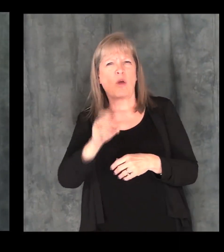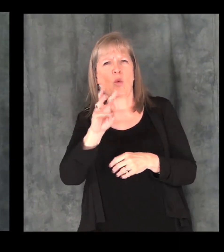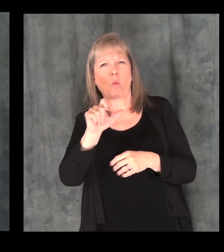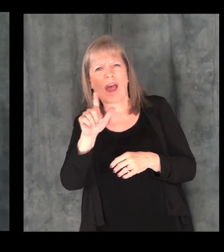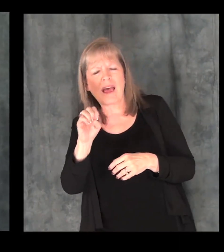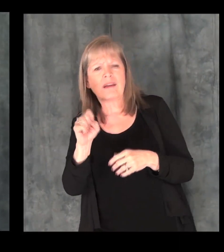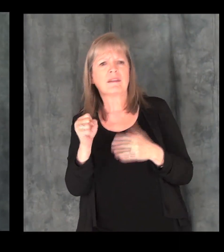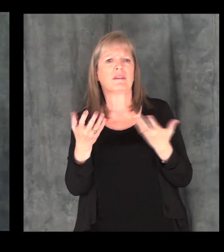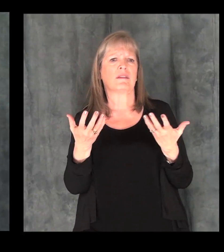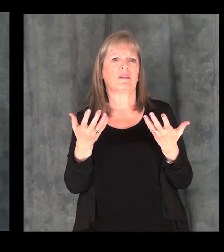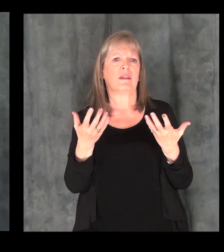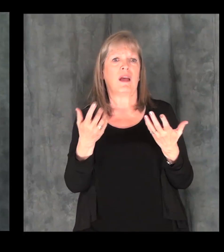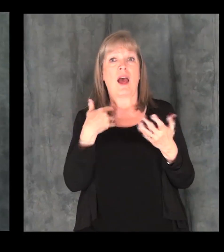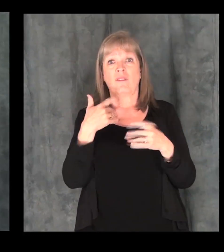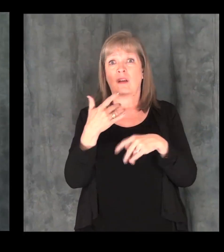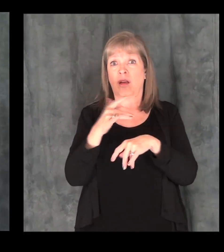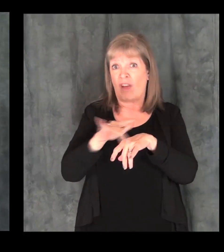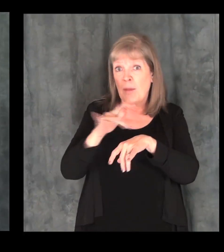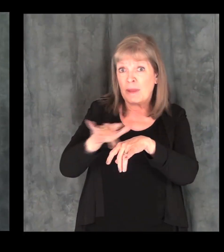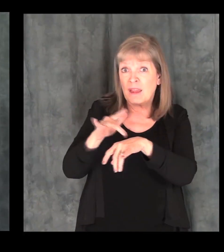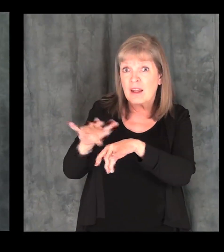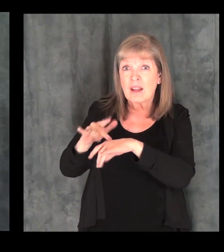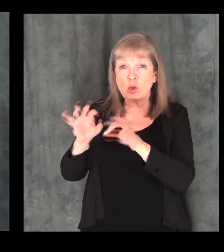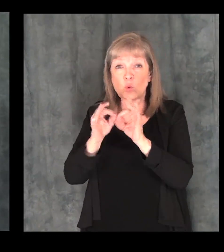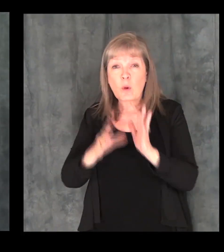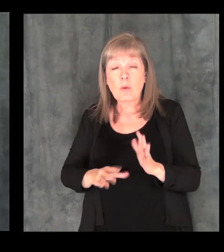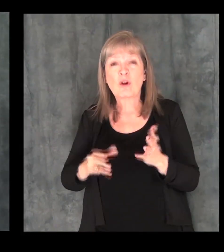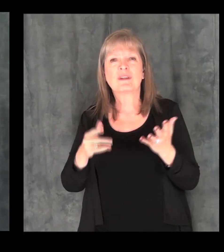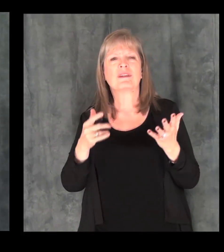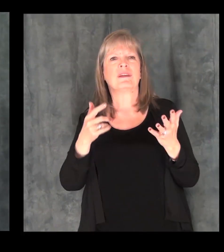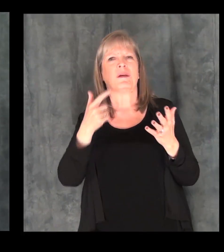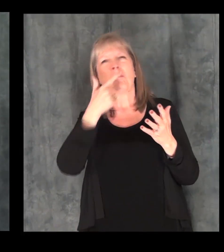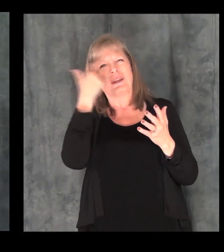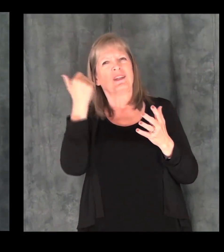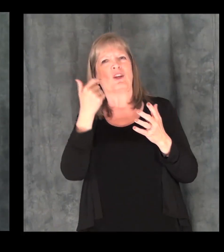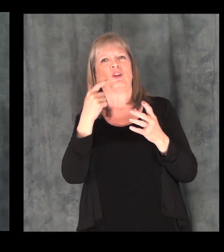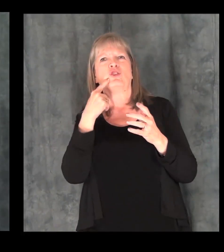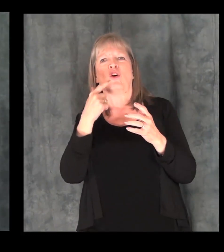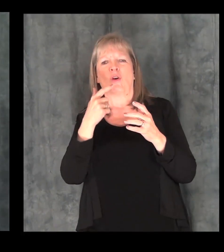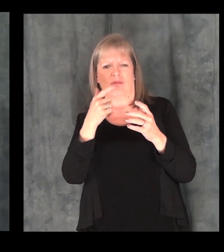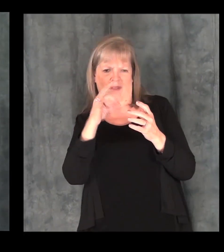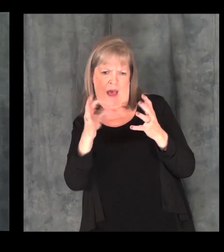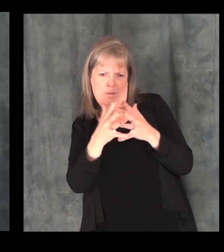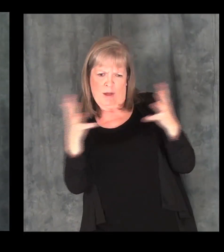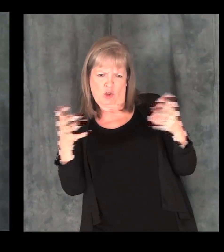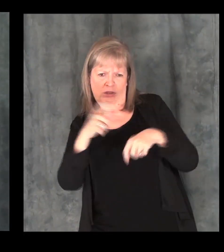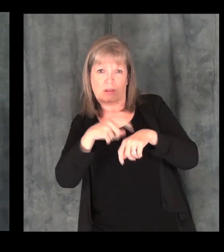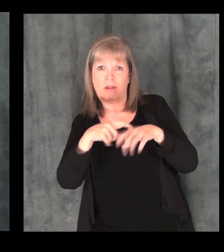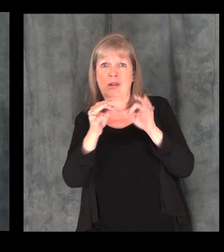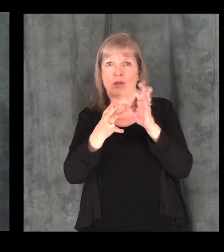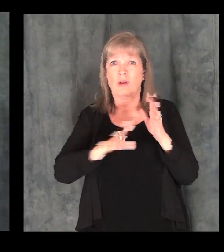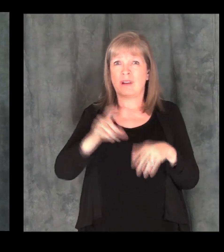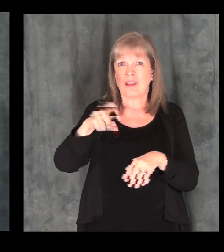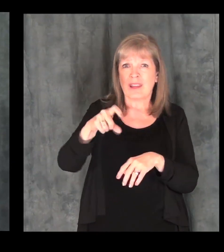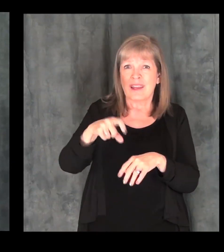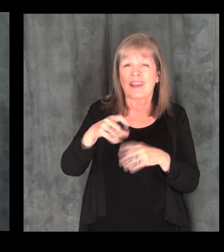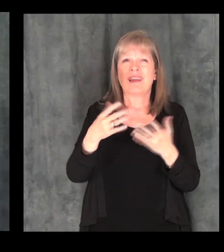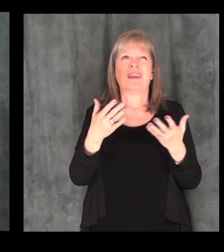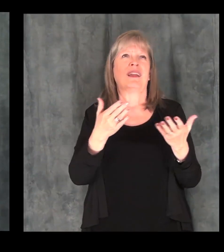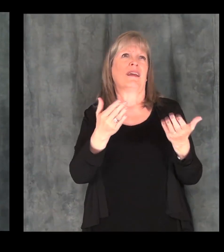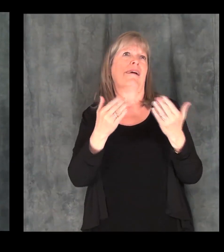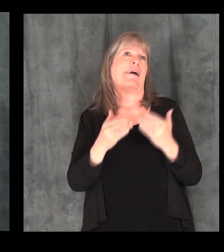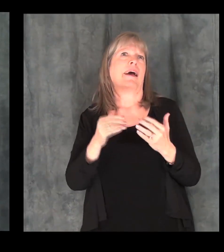availability of interpreters, due to the length of time the interpreters were needed, and also the